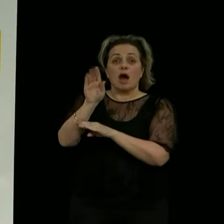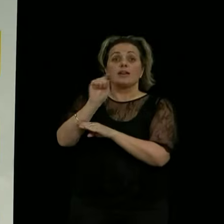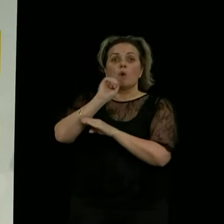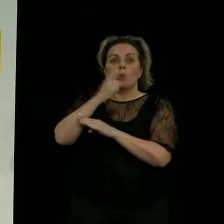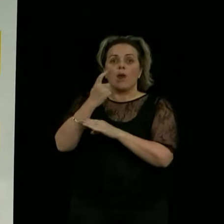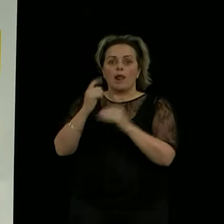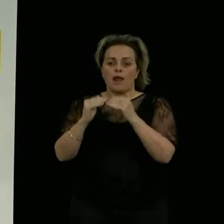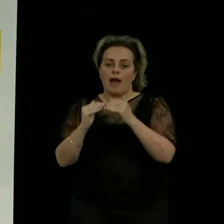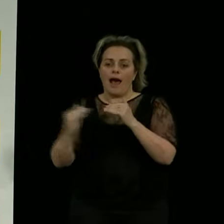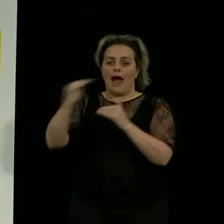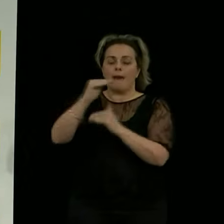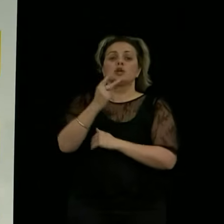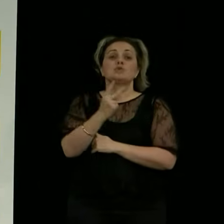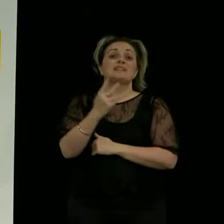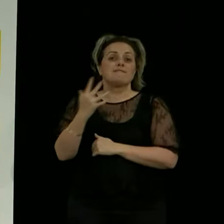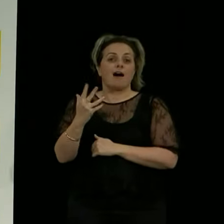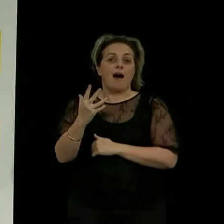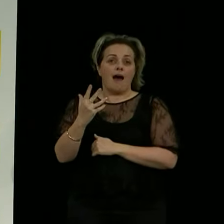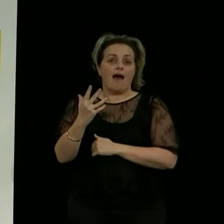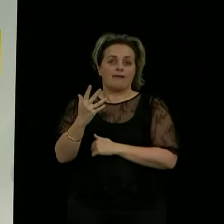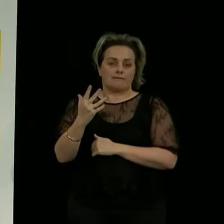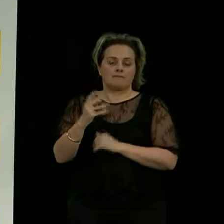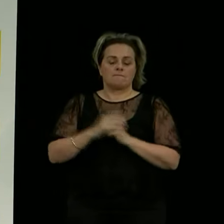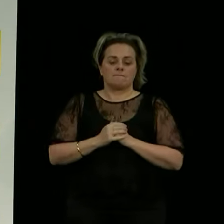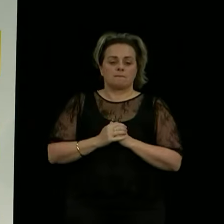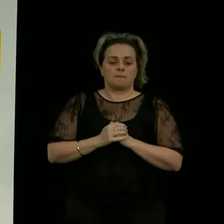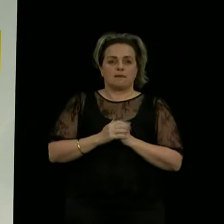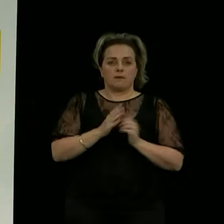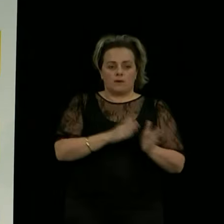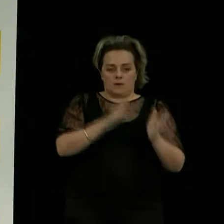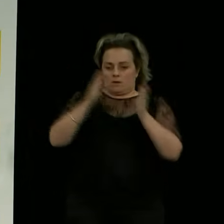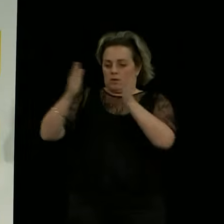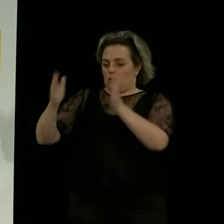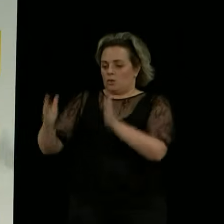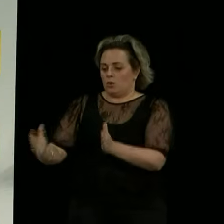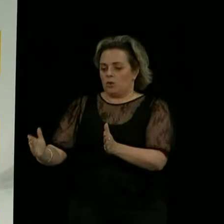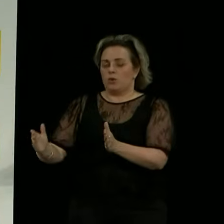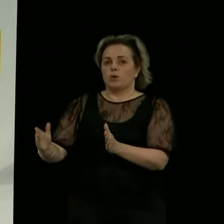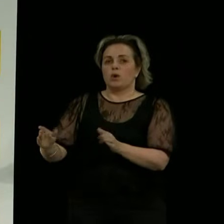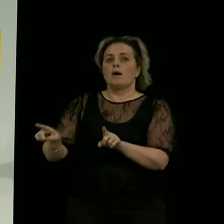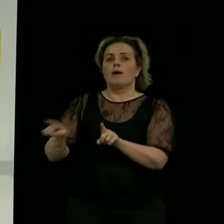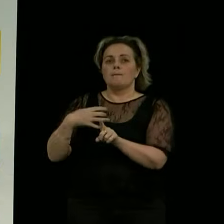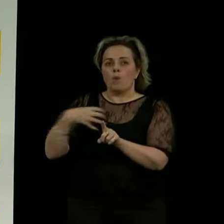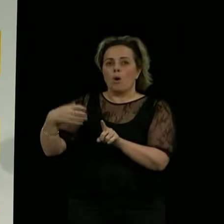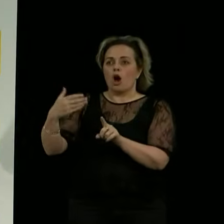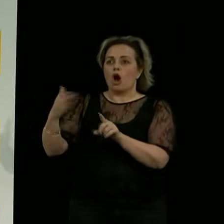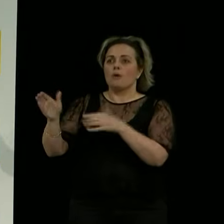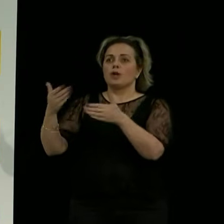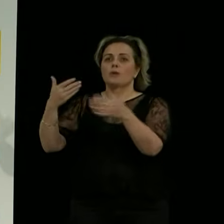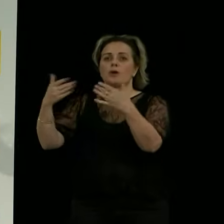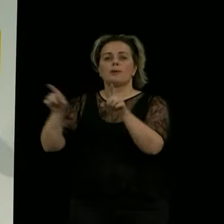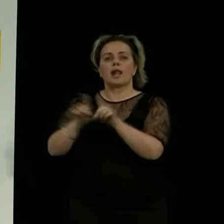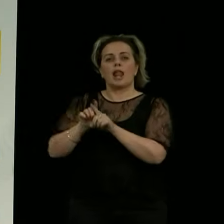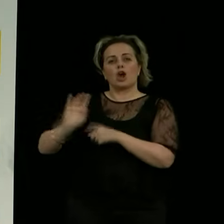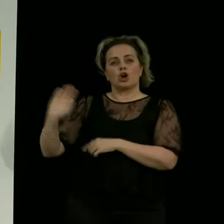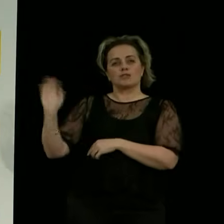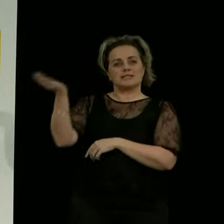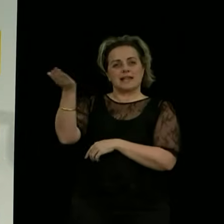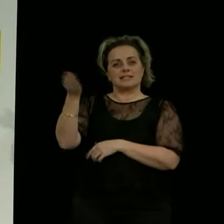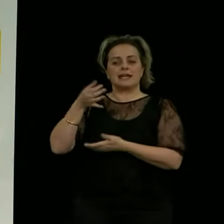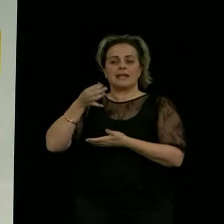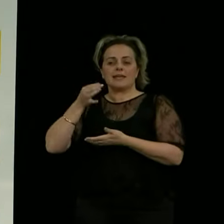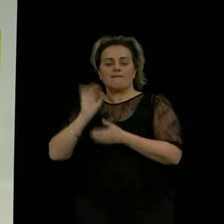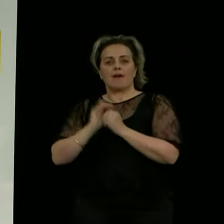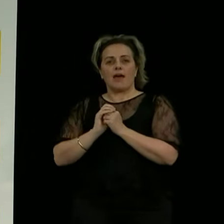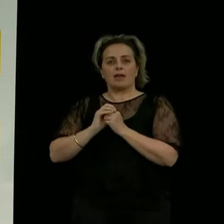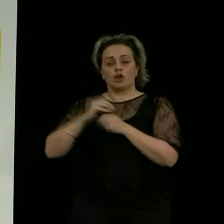25. The third phase of our plan then brings back those higher risk settings. Here, hospitality, such as cafes